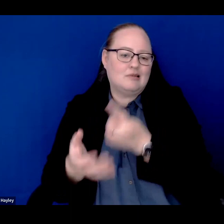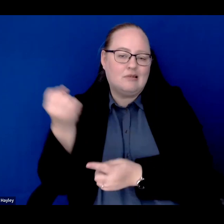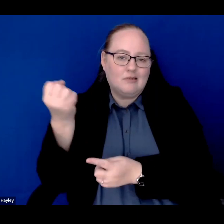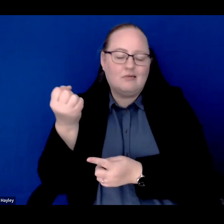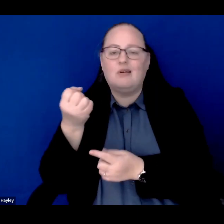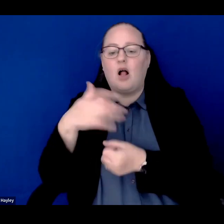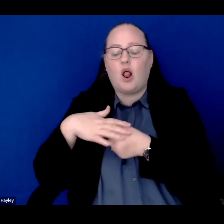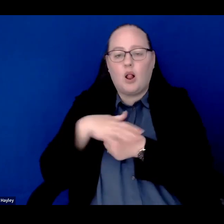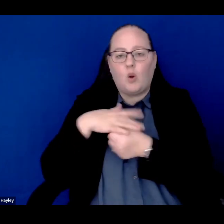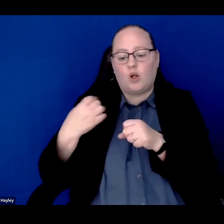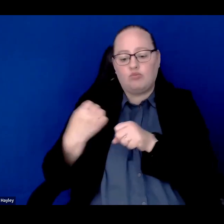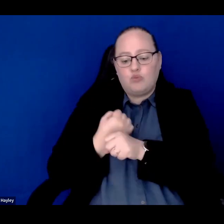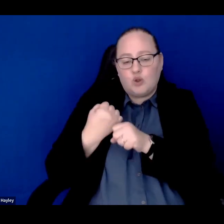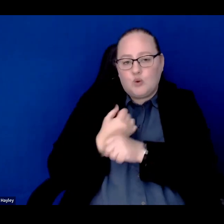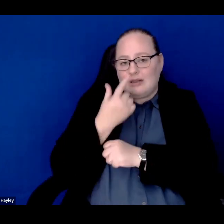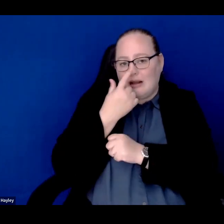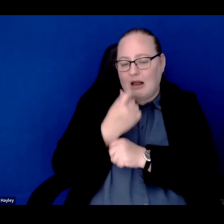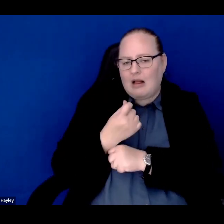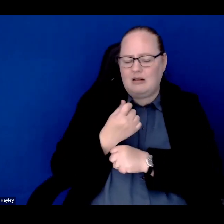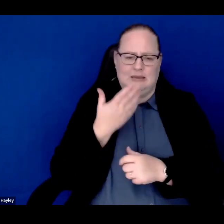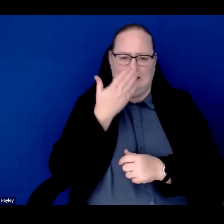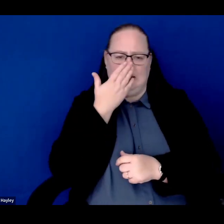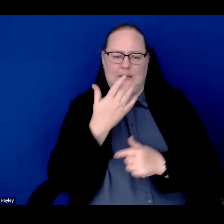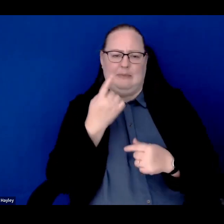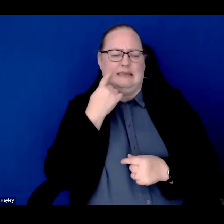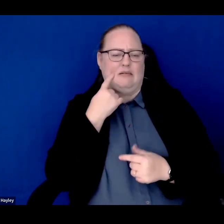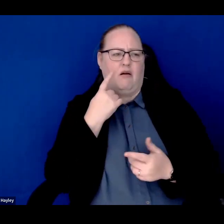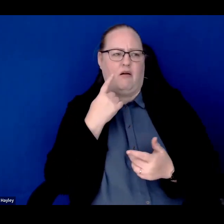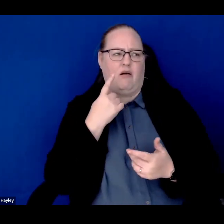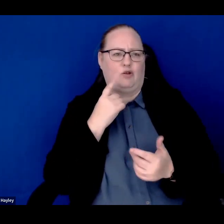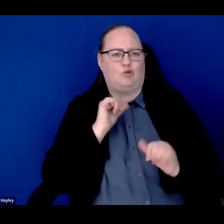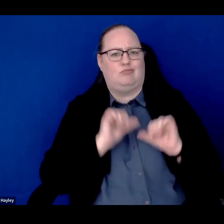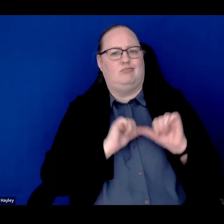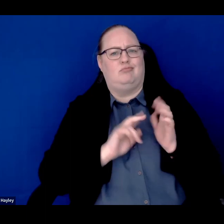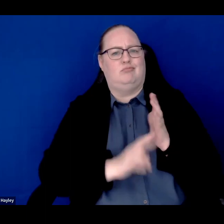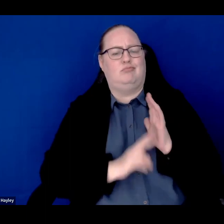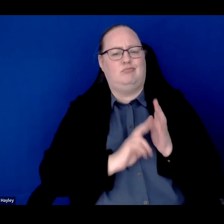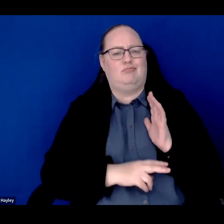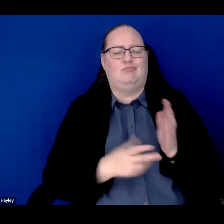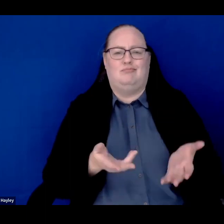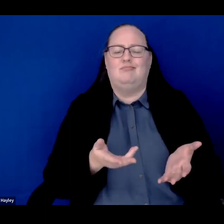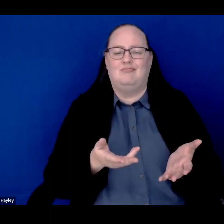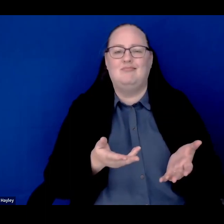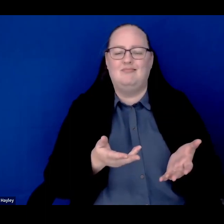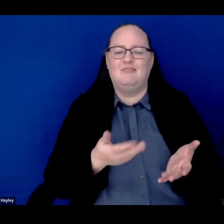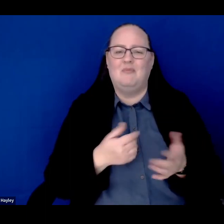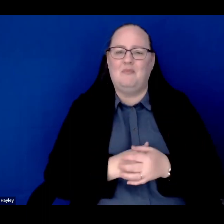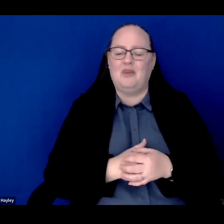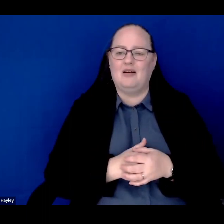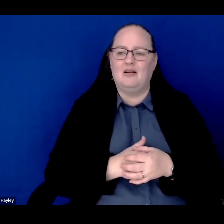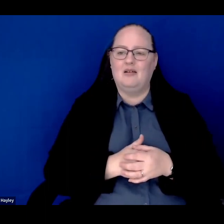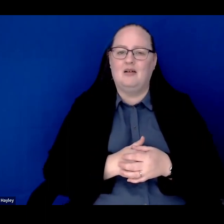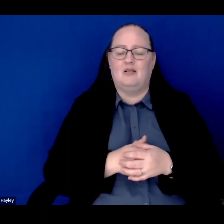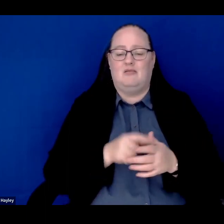produce locally. I mean, all of that seems easier to organize in a very pragmatic fashion. If we come back to this kind of